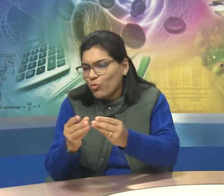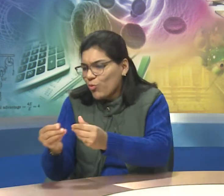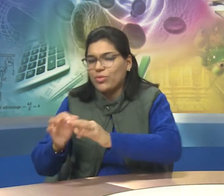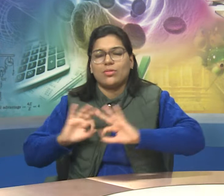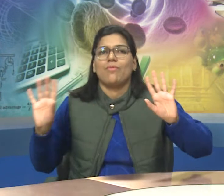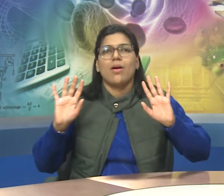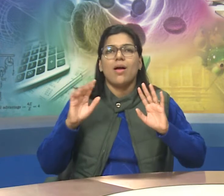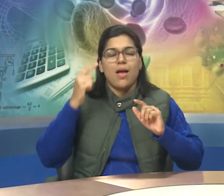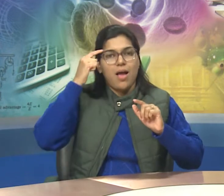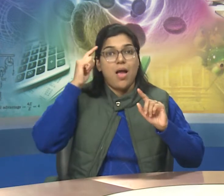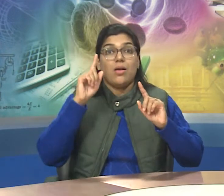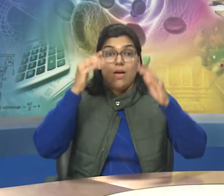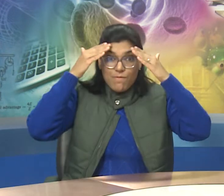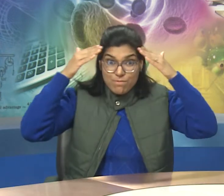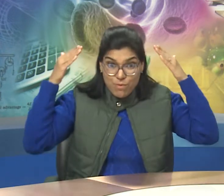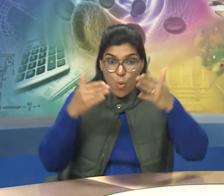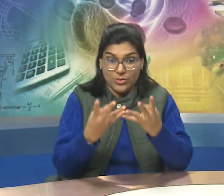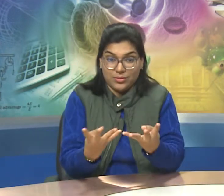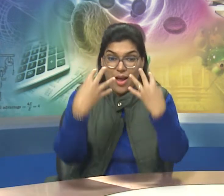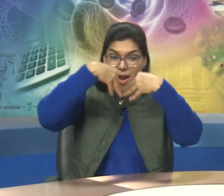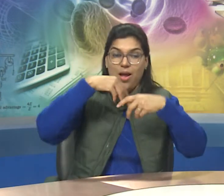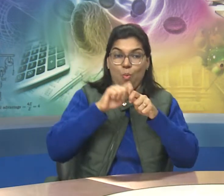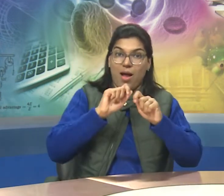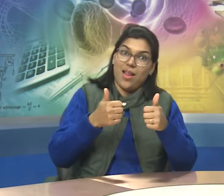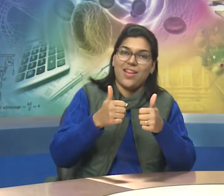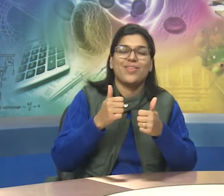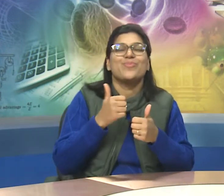an easy way to accomplish